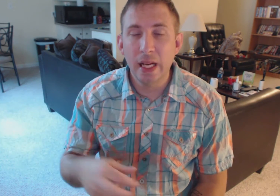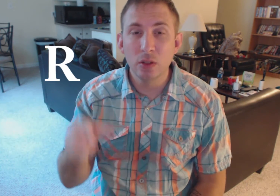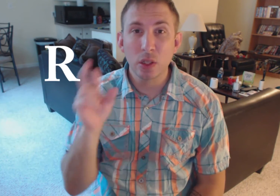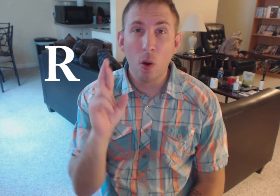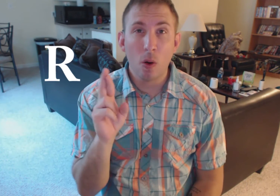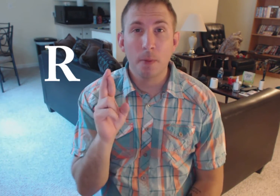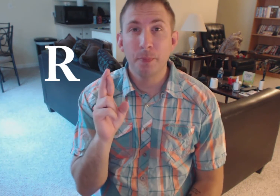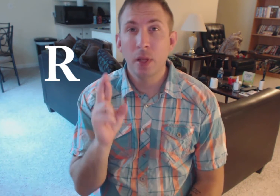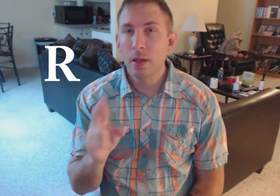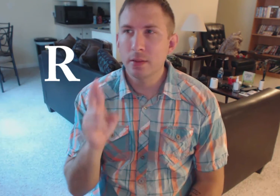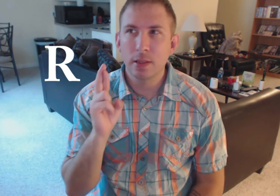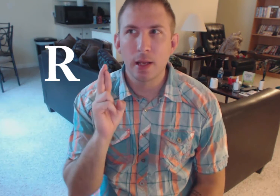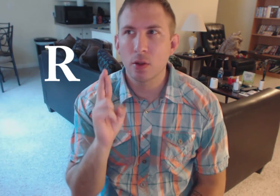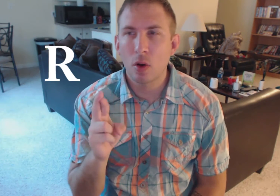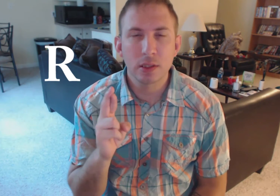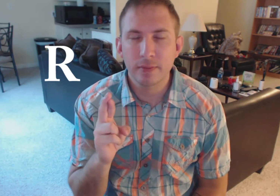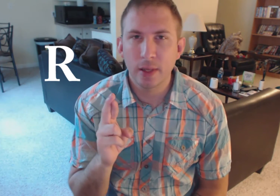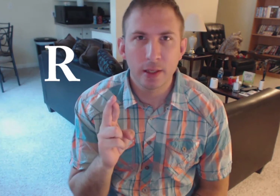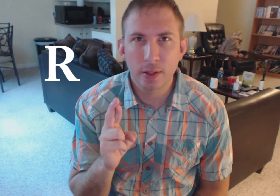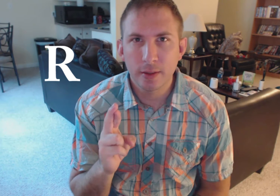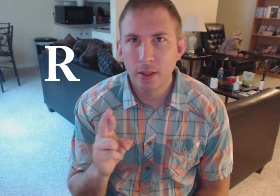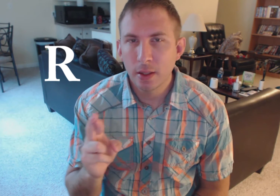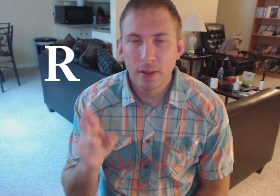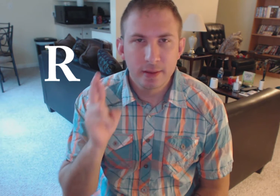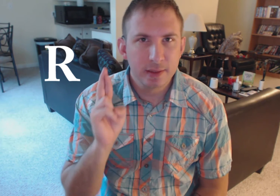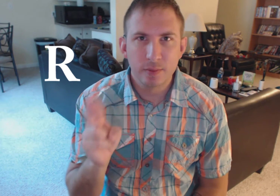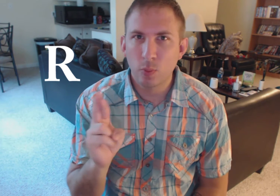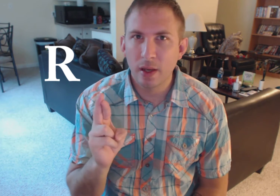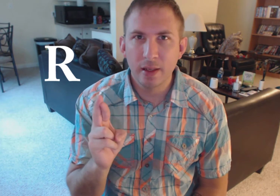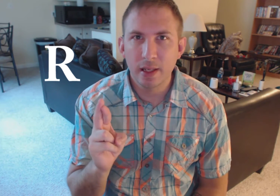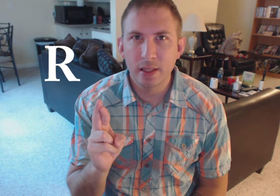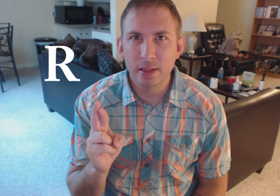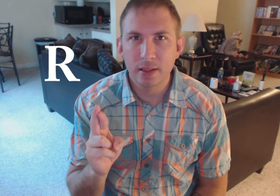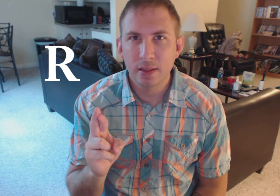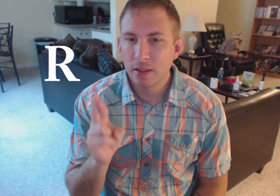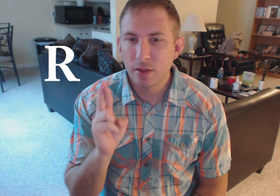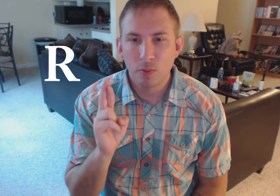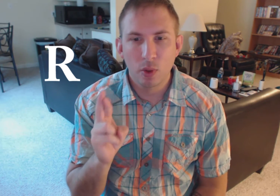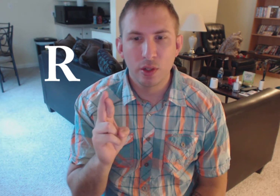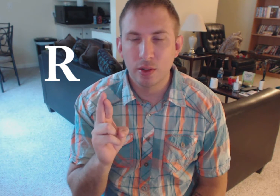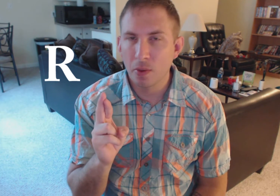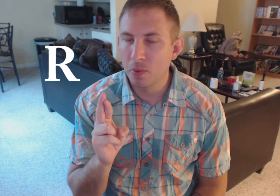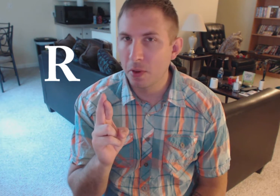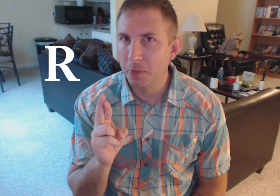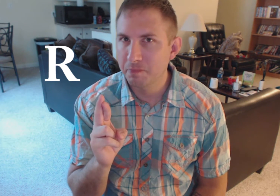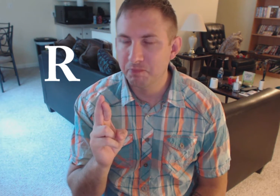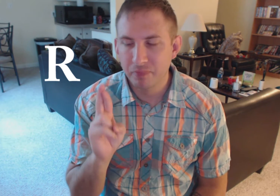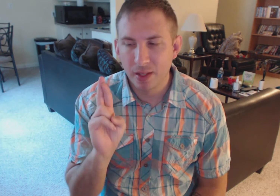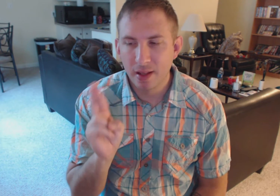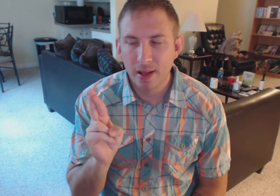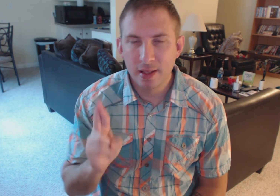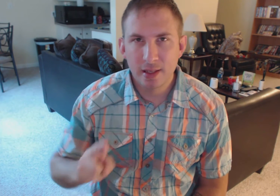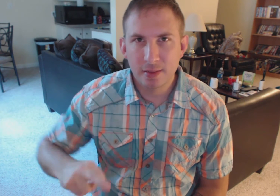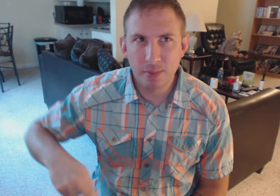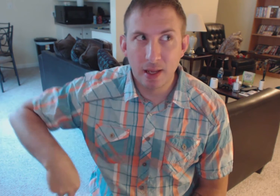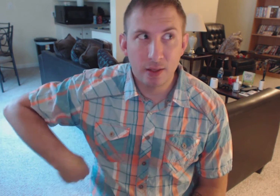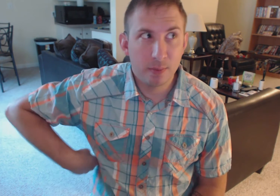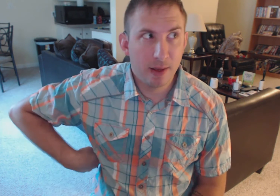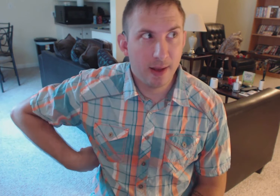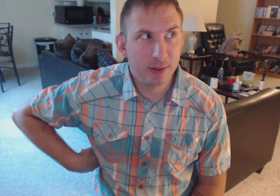Now it's R. It's like cross finger. It's the way it is, well, you don't know. Behind your back,